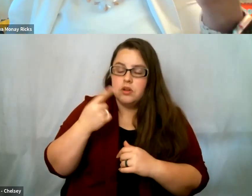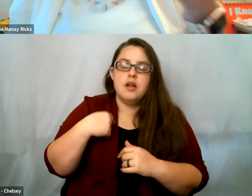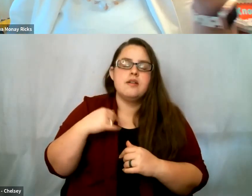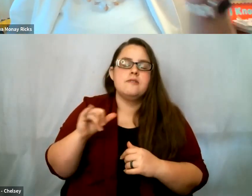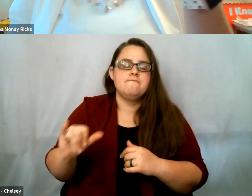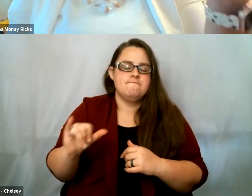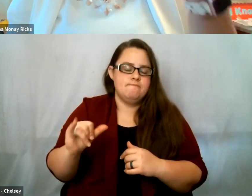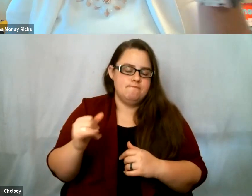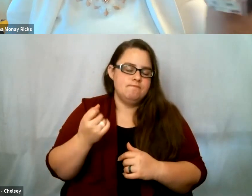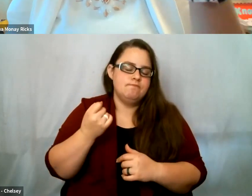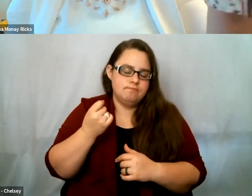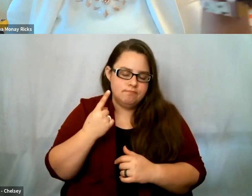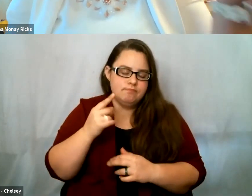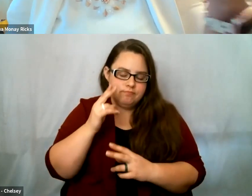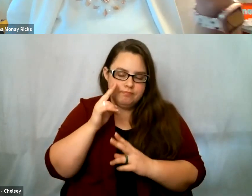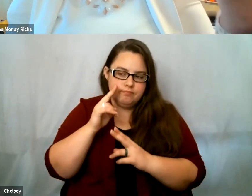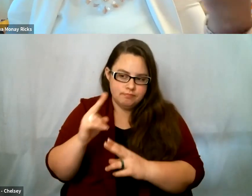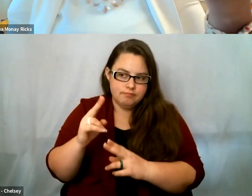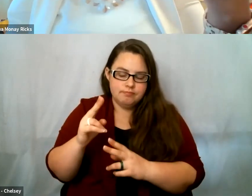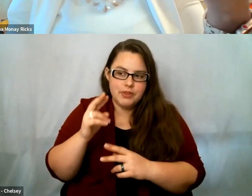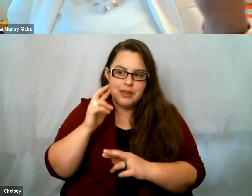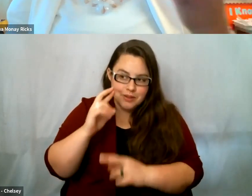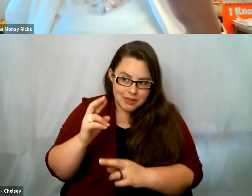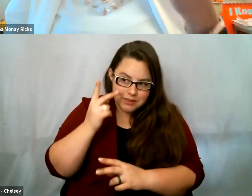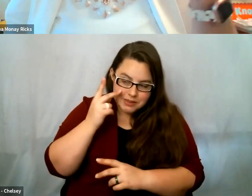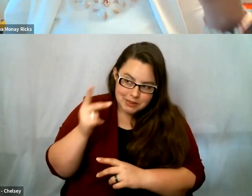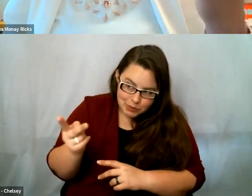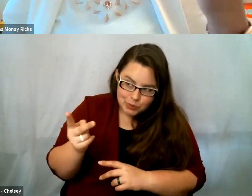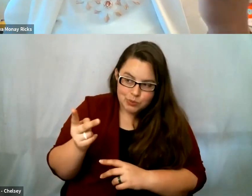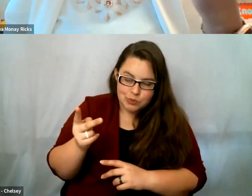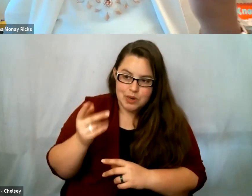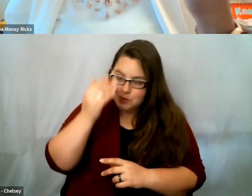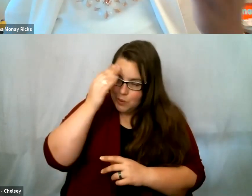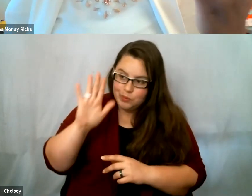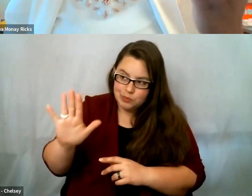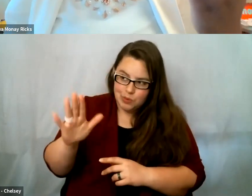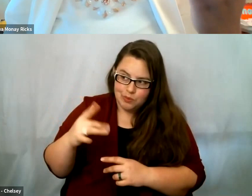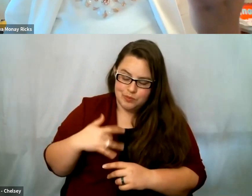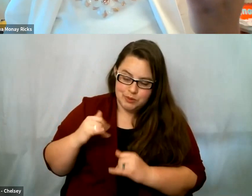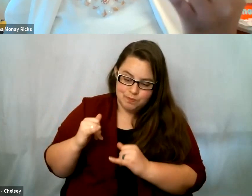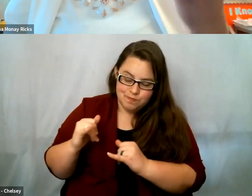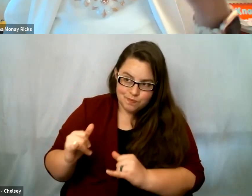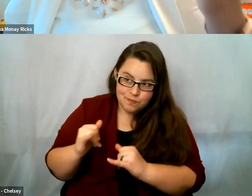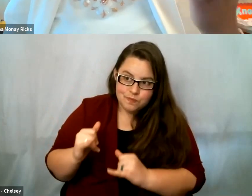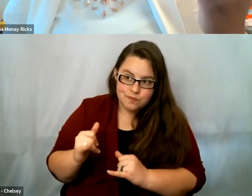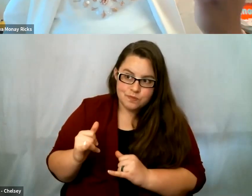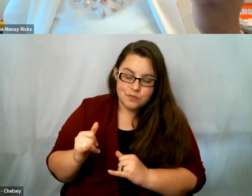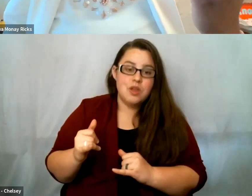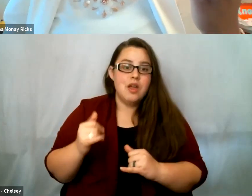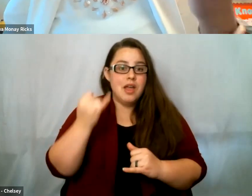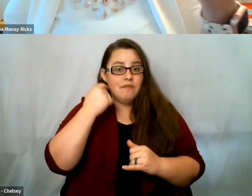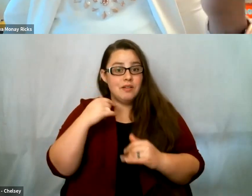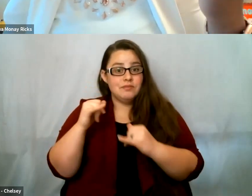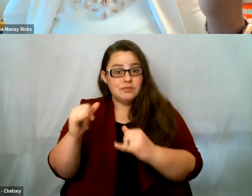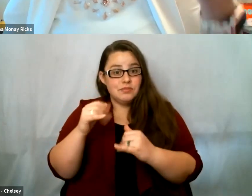been there. I see you. I know you, right? When I have that experience, I am